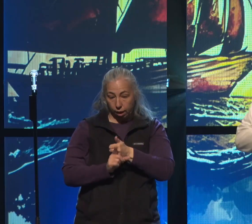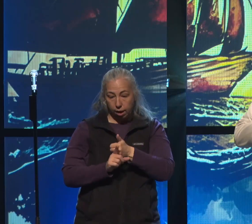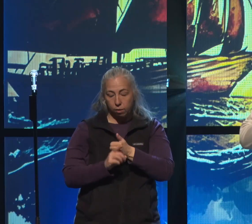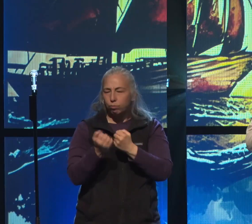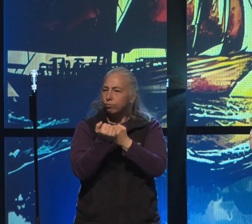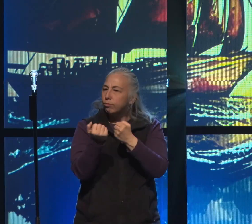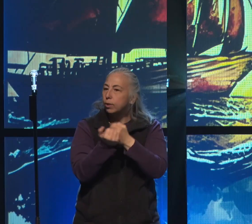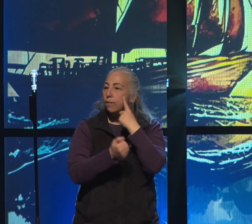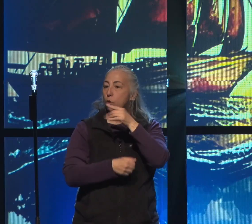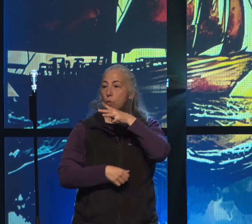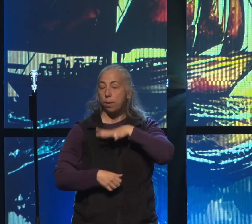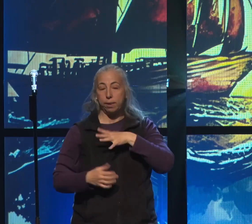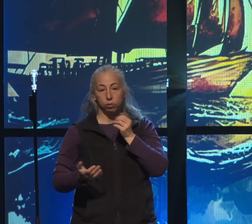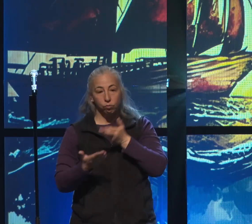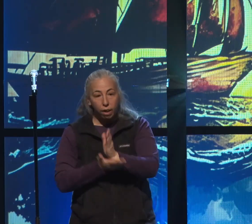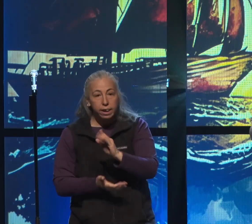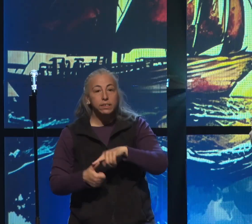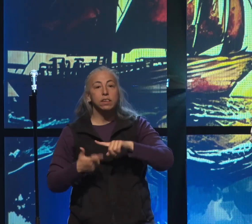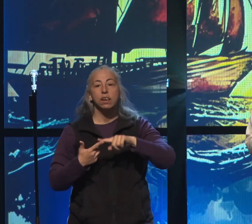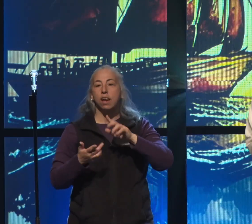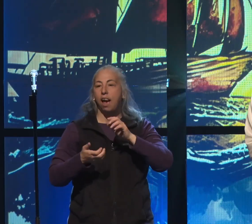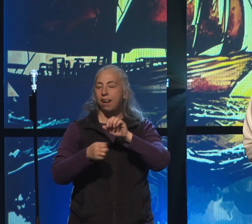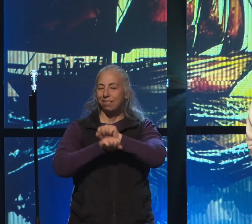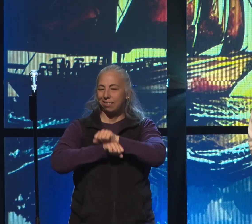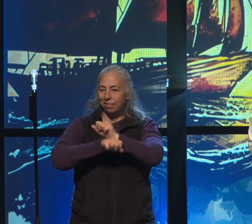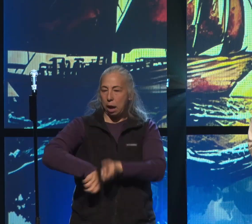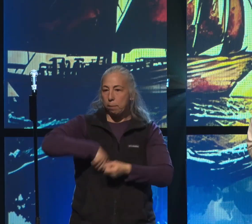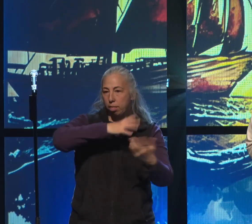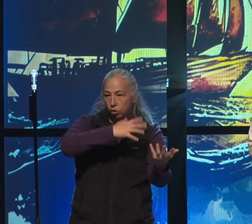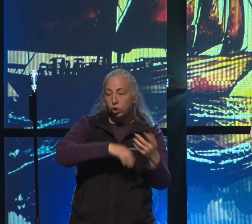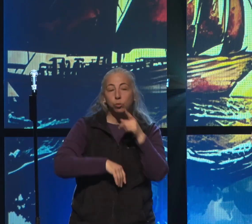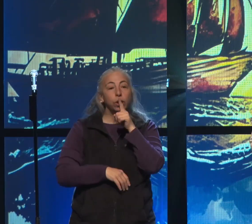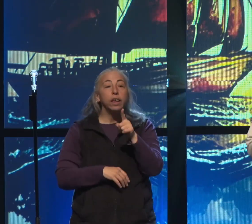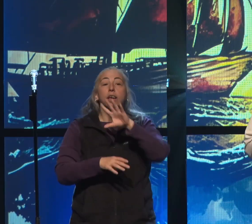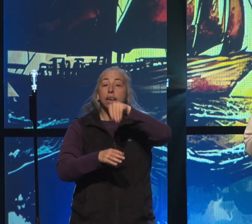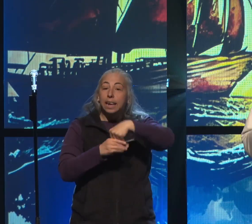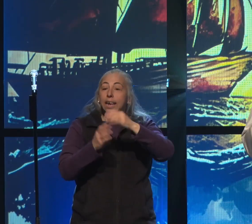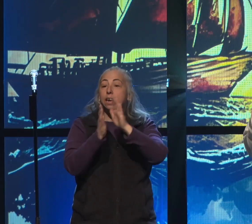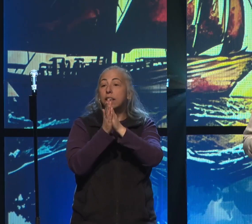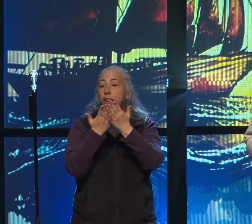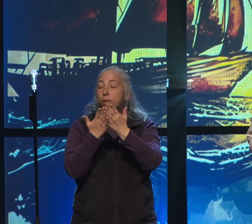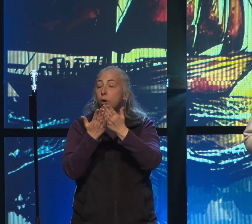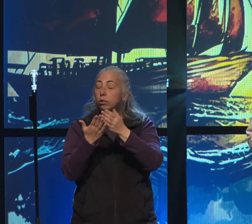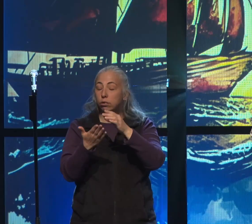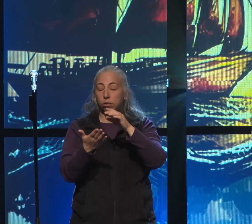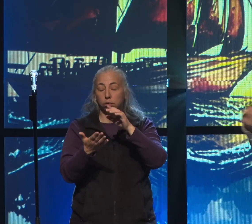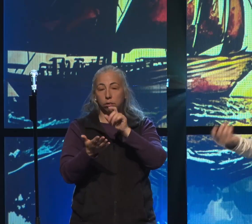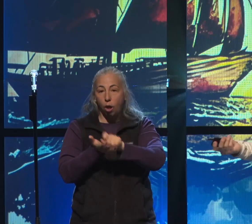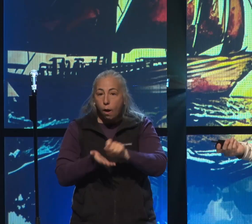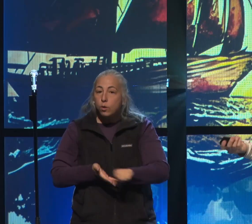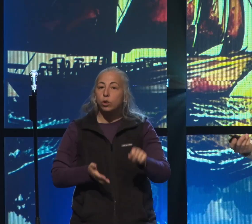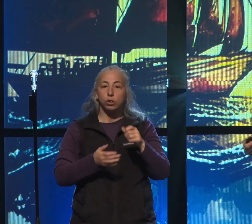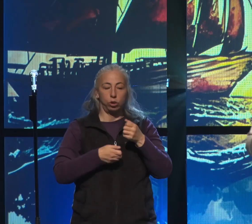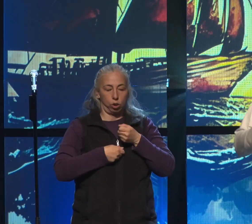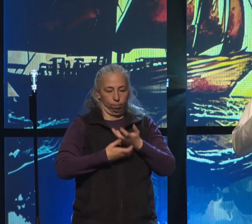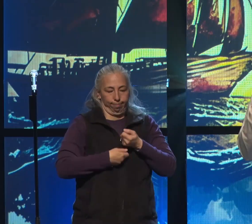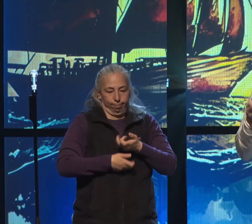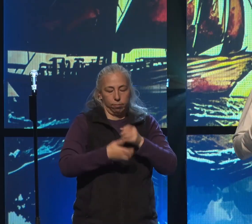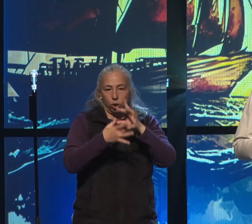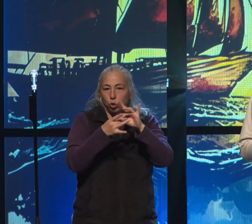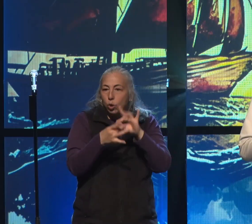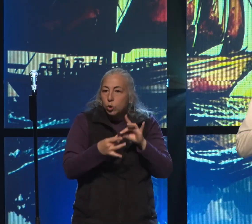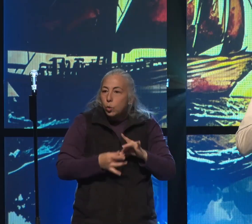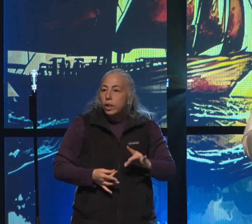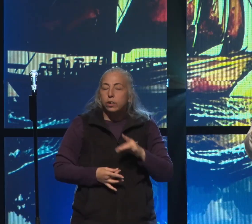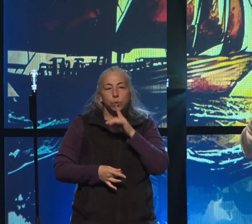women's rights and abolition. And you see these themes in her novels that she wrote and in her short stories and in her poems. And she herself was kind of an